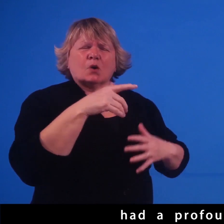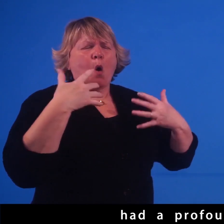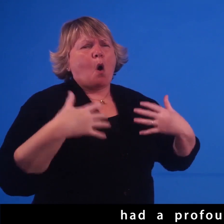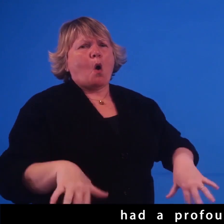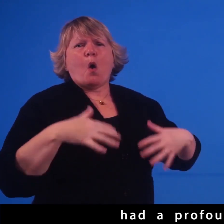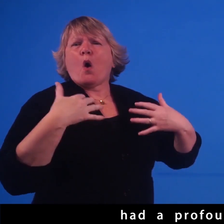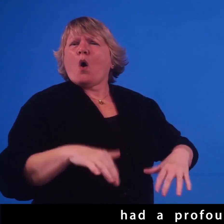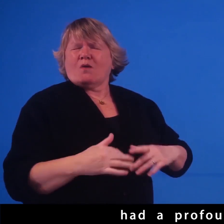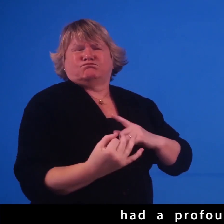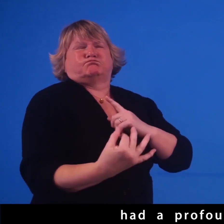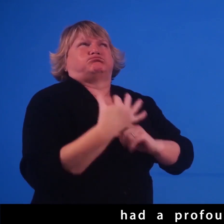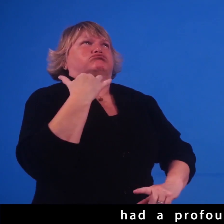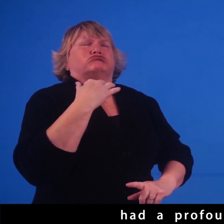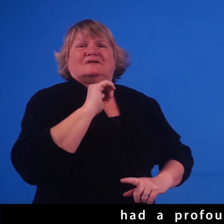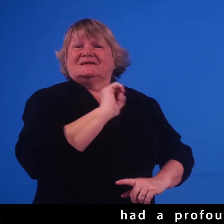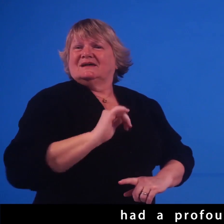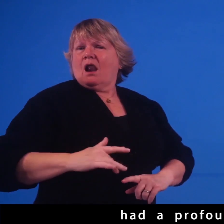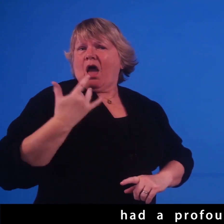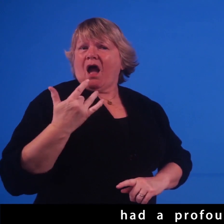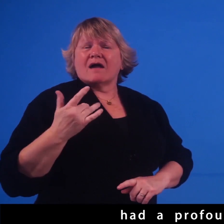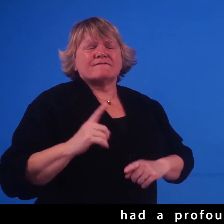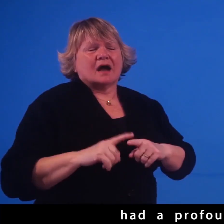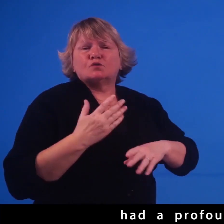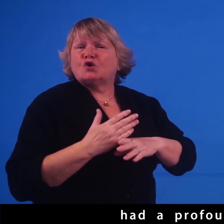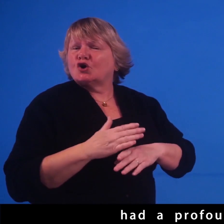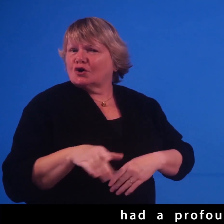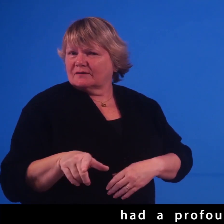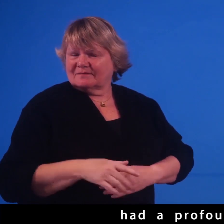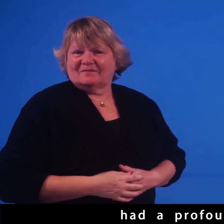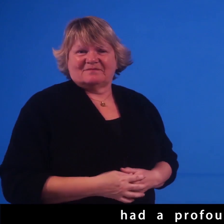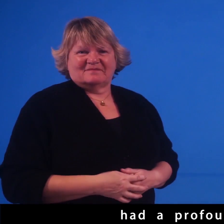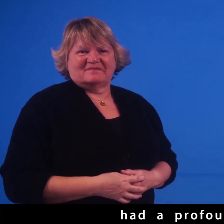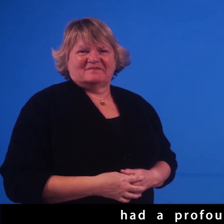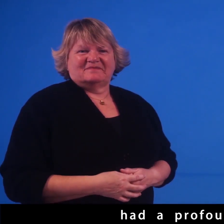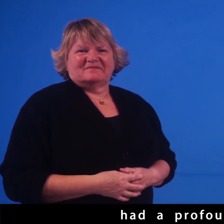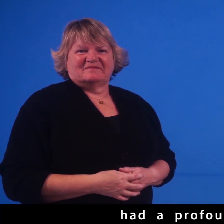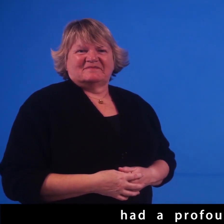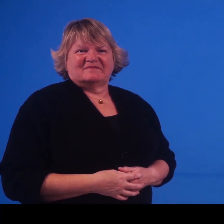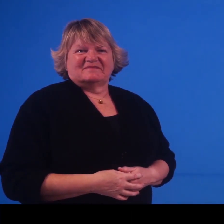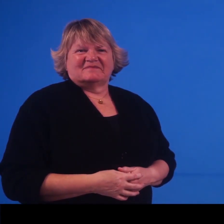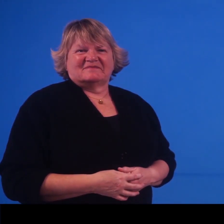had a profound and lasting impact on his life and work.